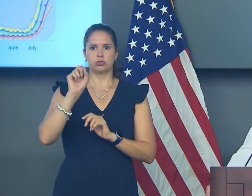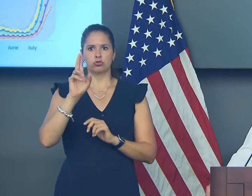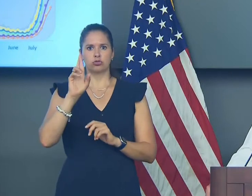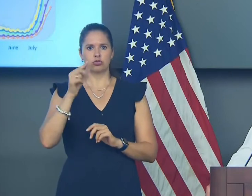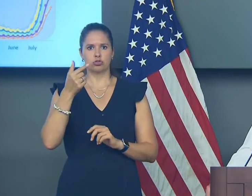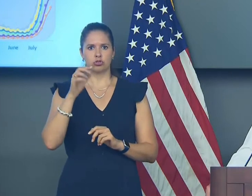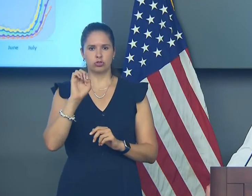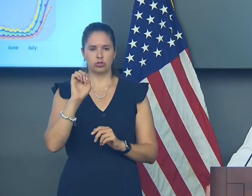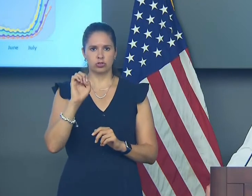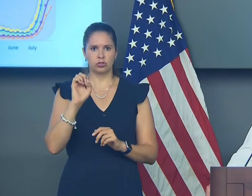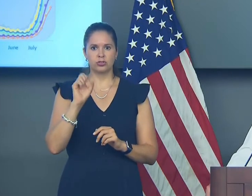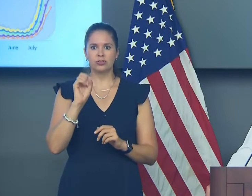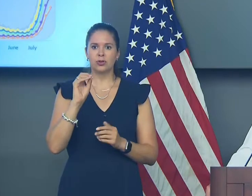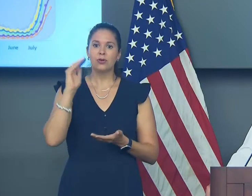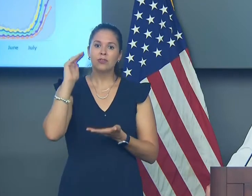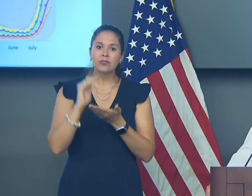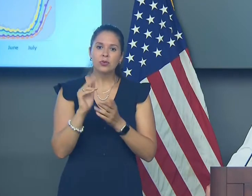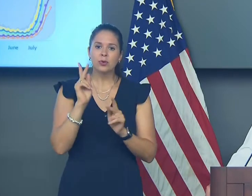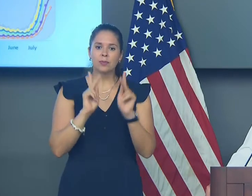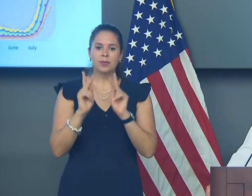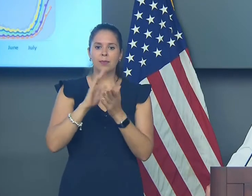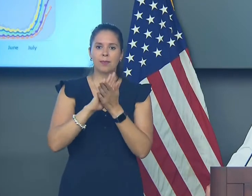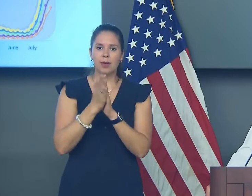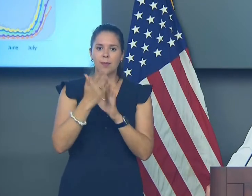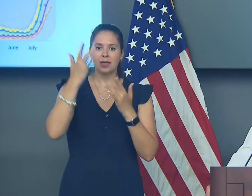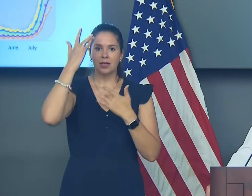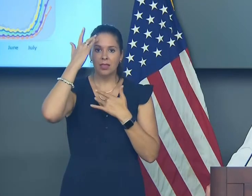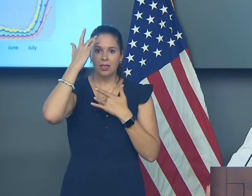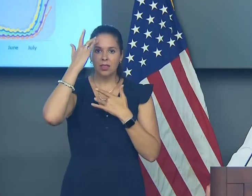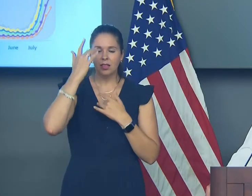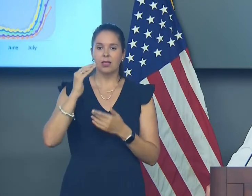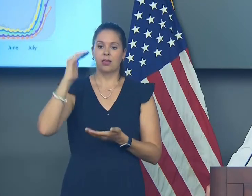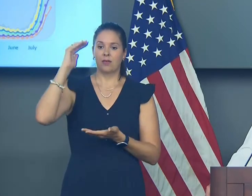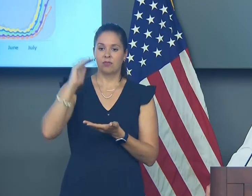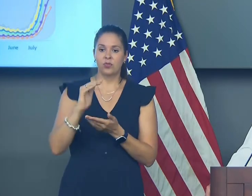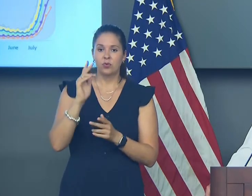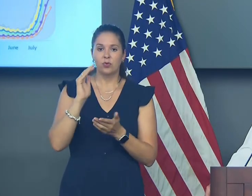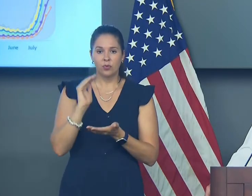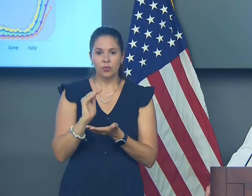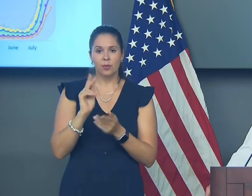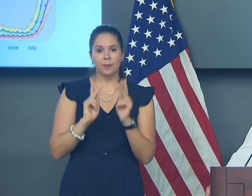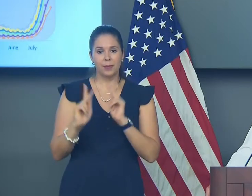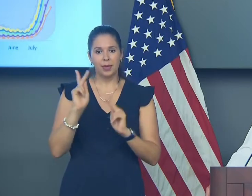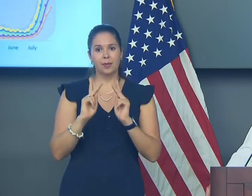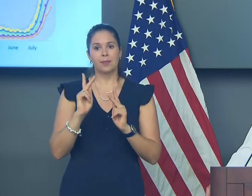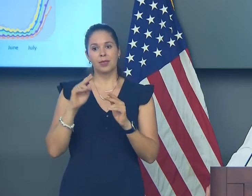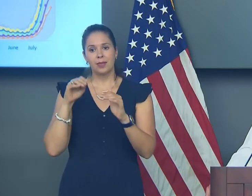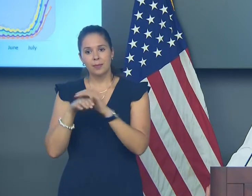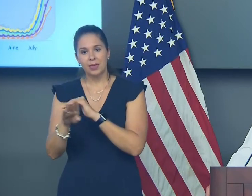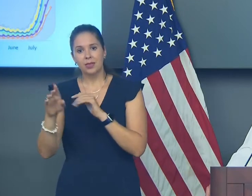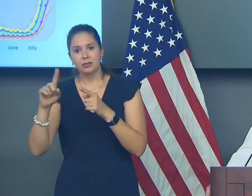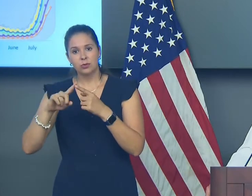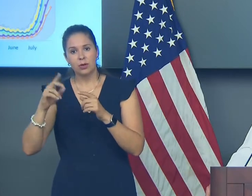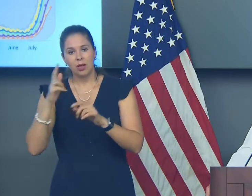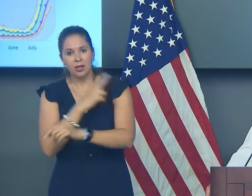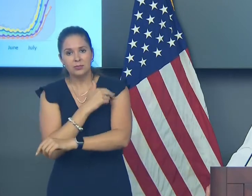so that fewer people become ill, fewer people are admitted to the hospital, fewer people die.